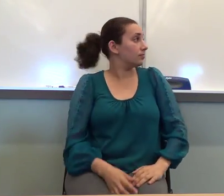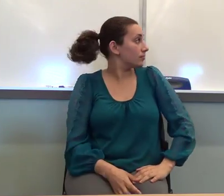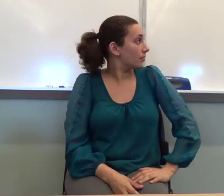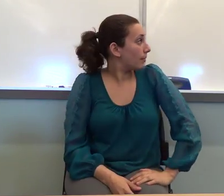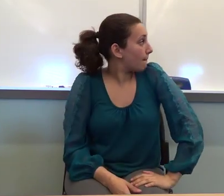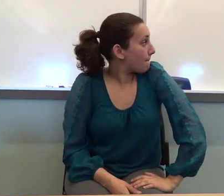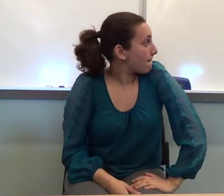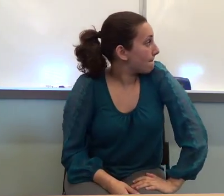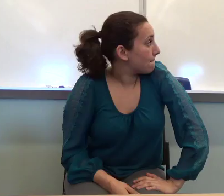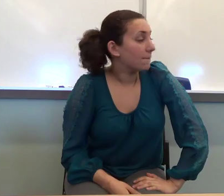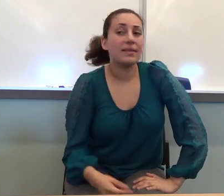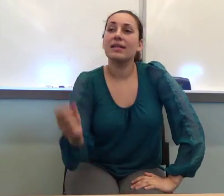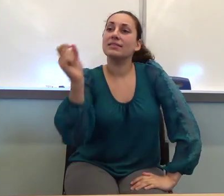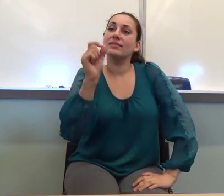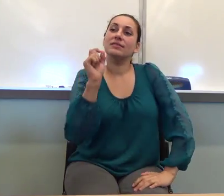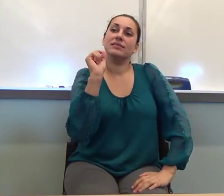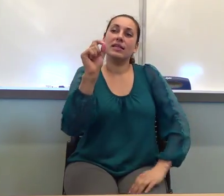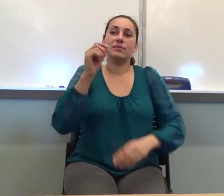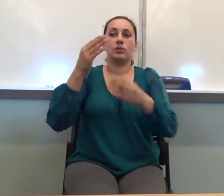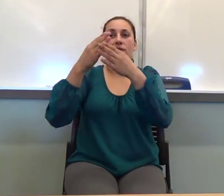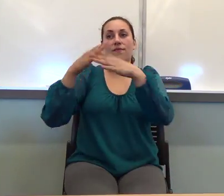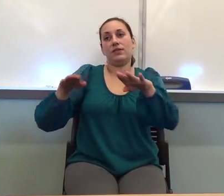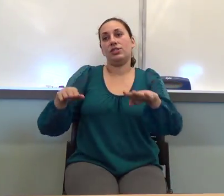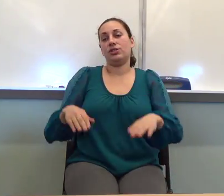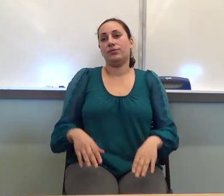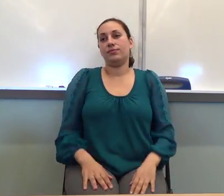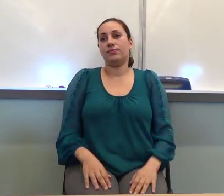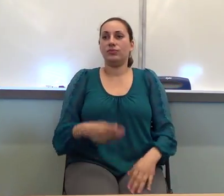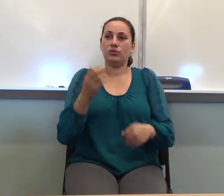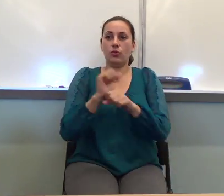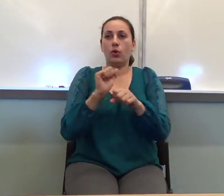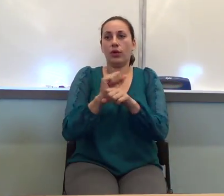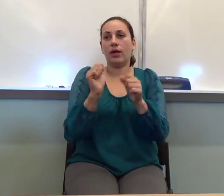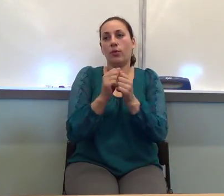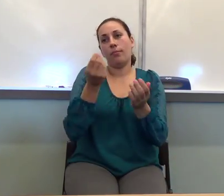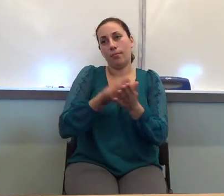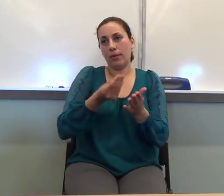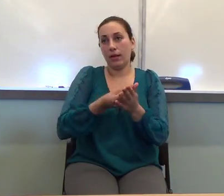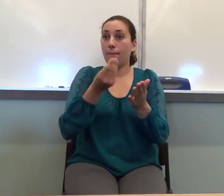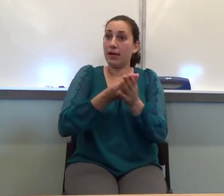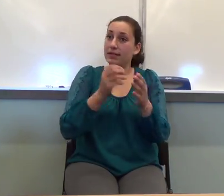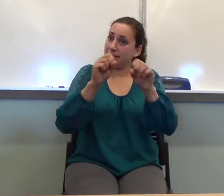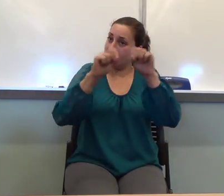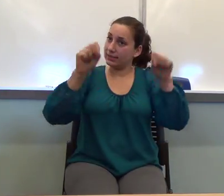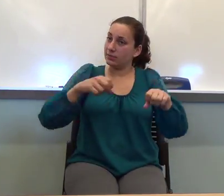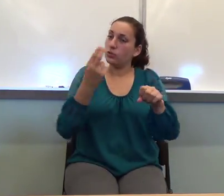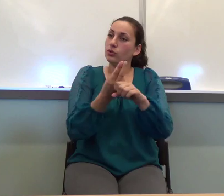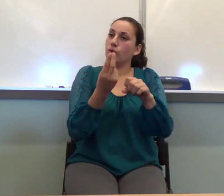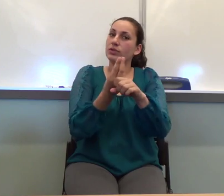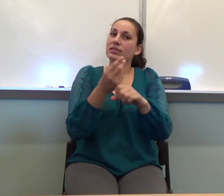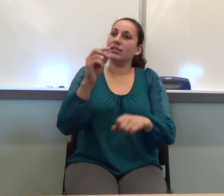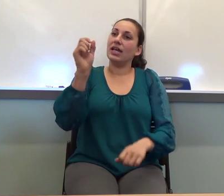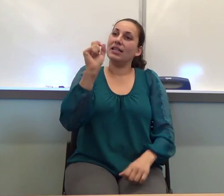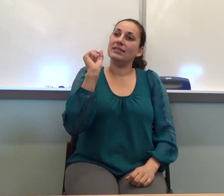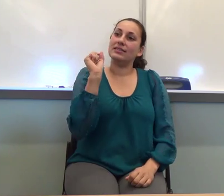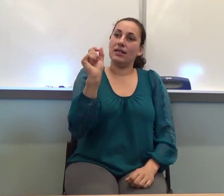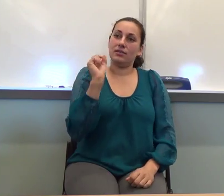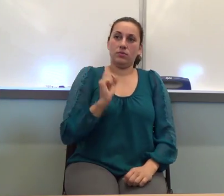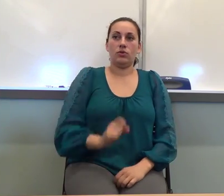It's a decimal division in this case because we're working with money. The monetary system is decimal. So 4 into 15,